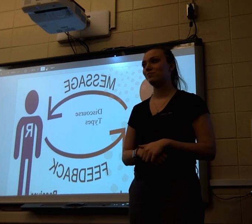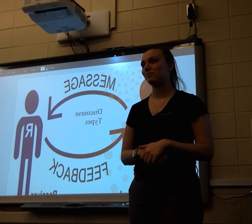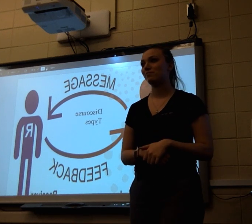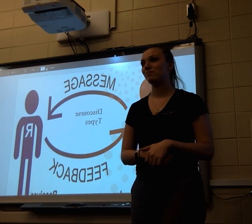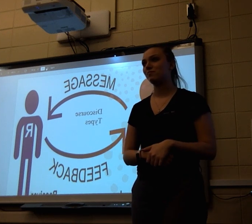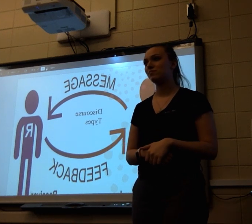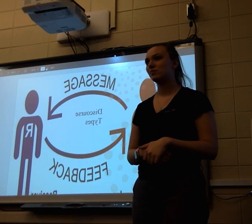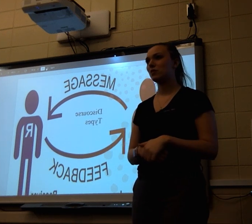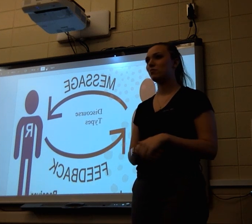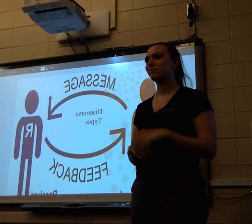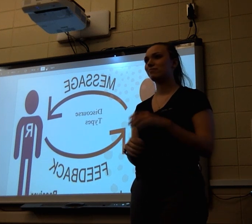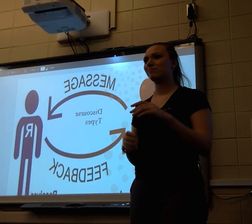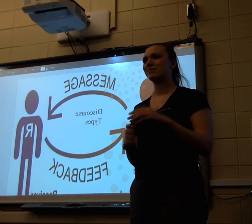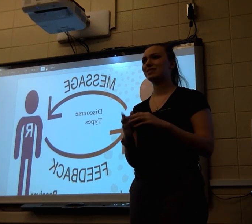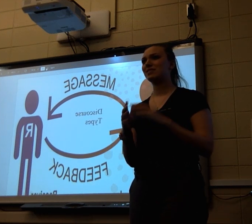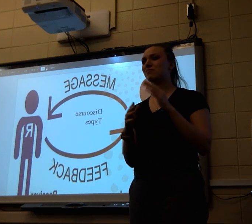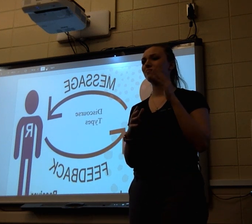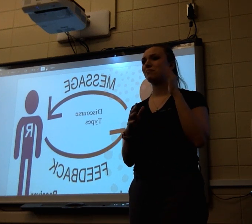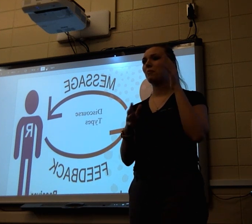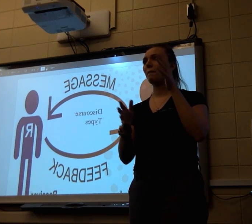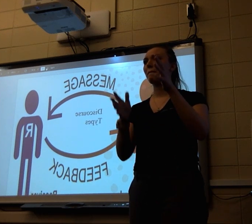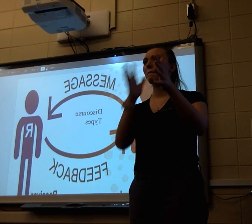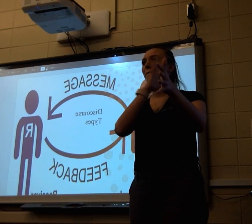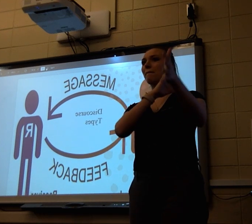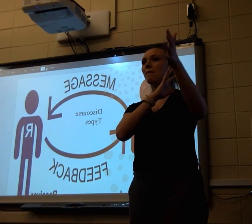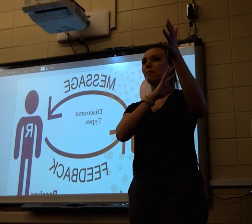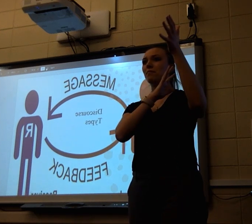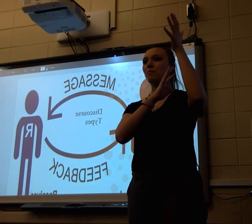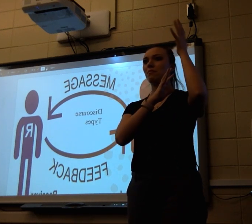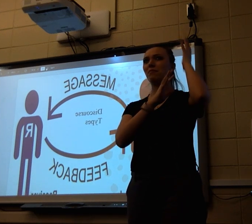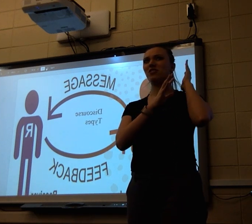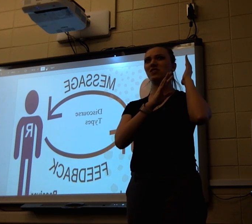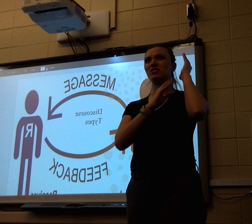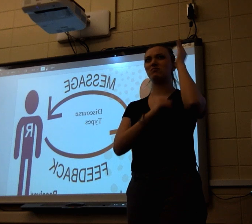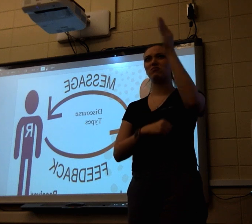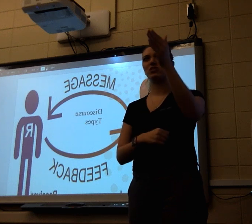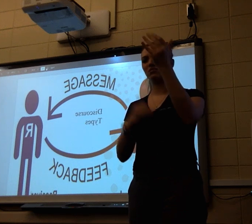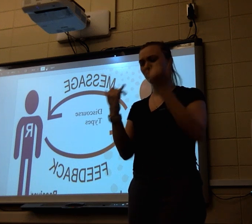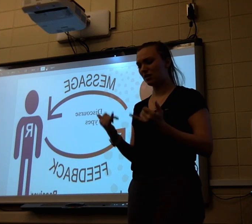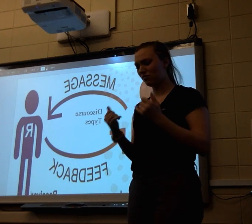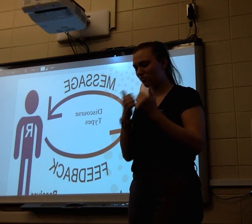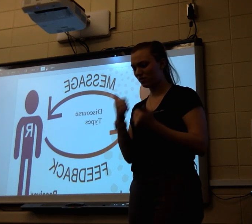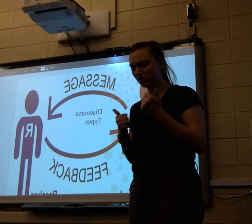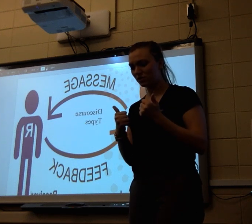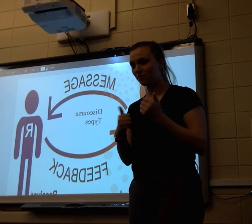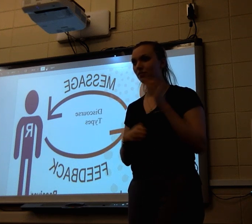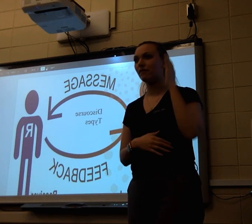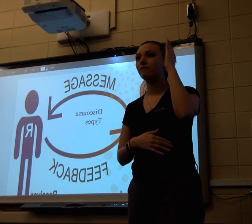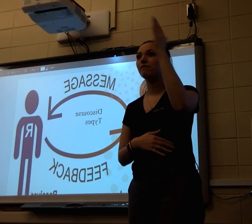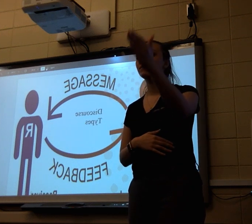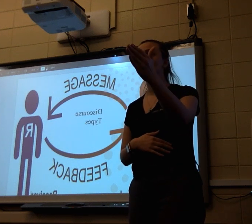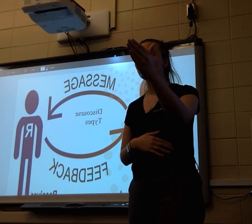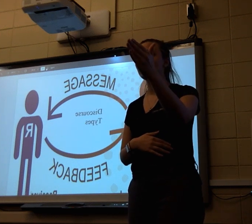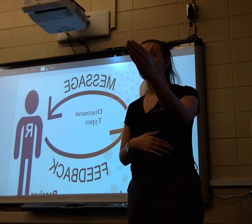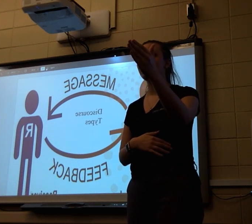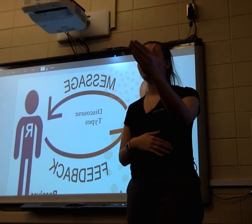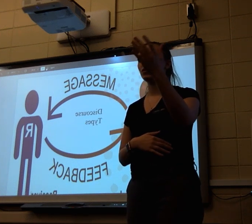it in? Present. Present or future, right? So I have to tell you what the step is before you do